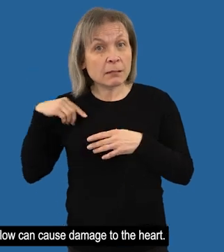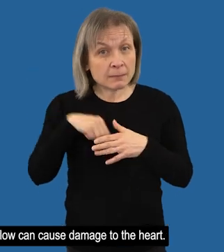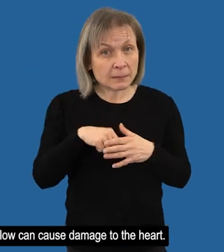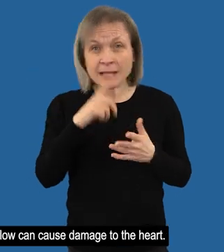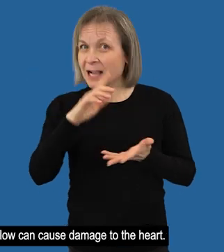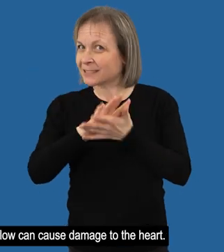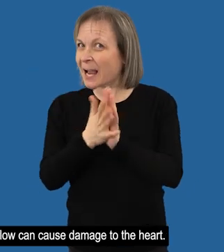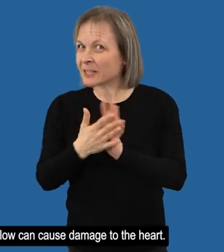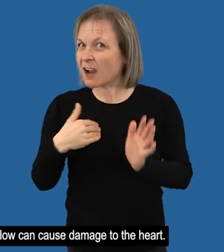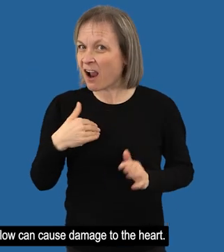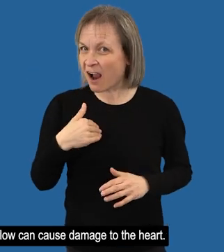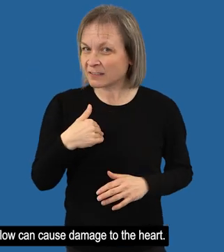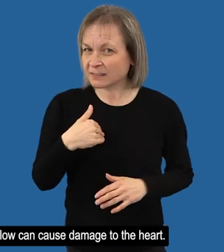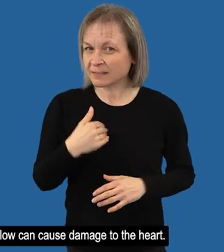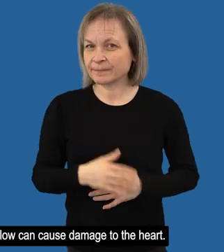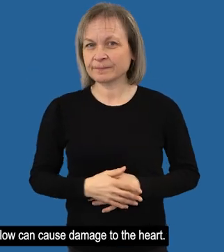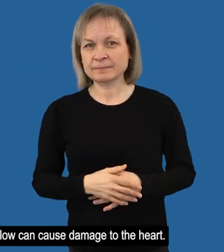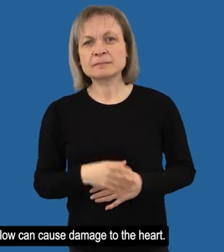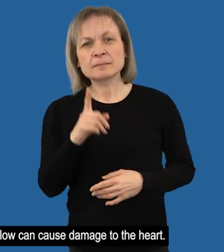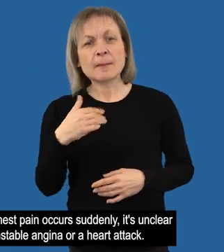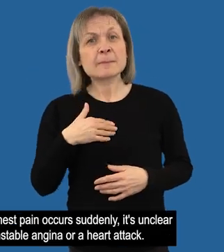This lack of blood flow can cause damage to the heart.